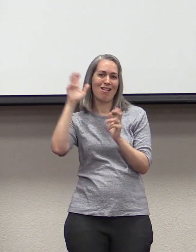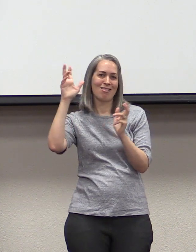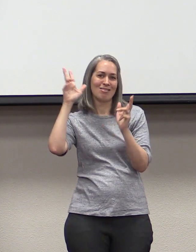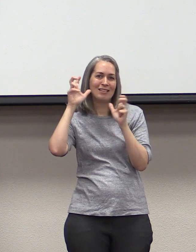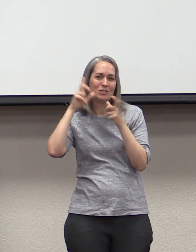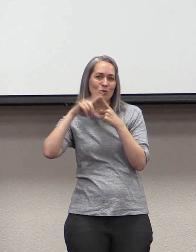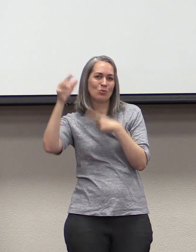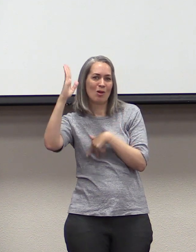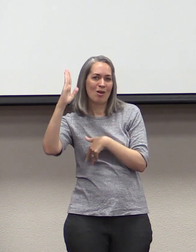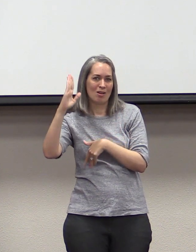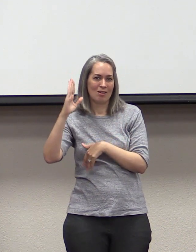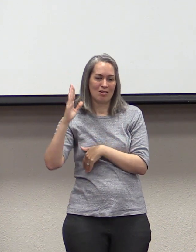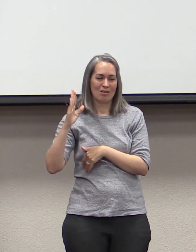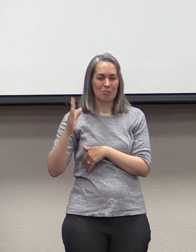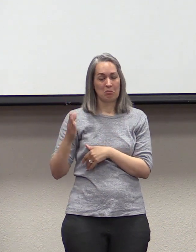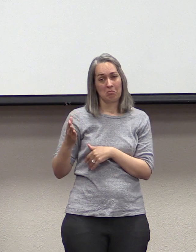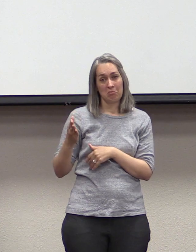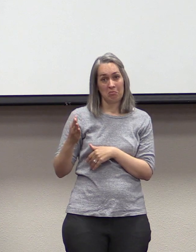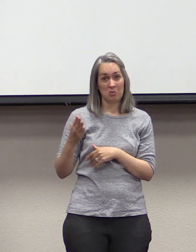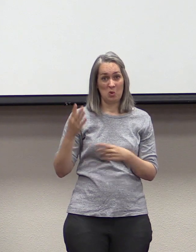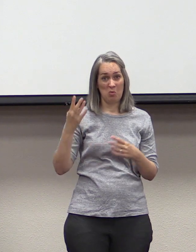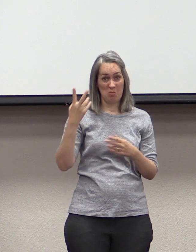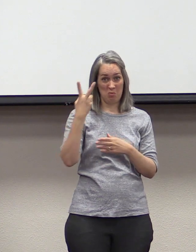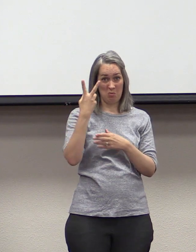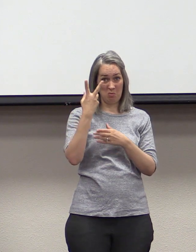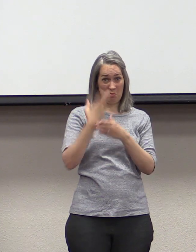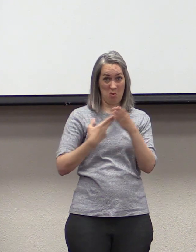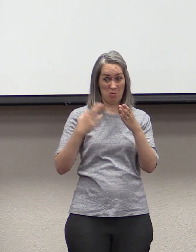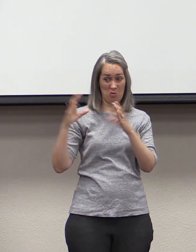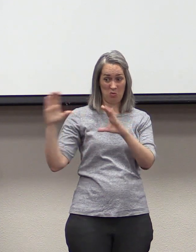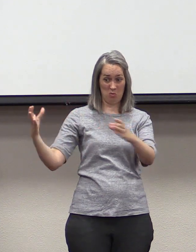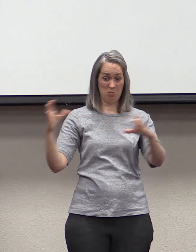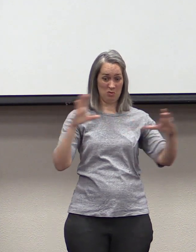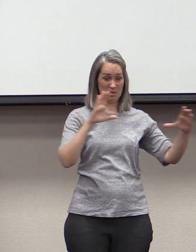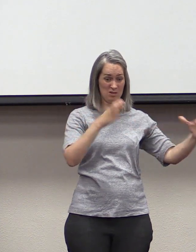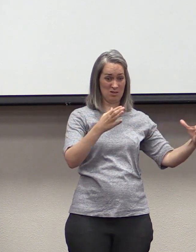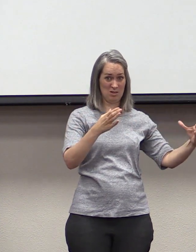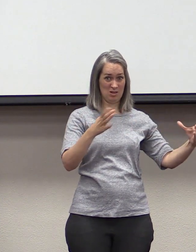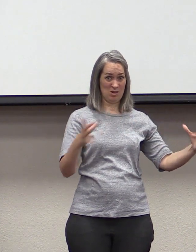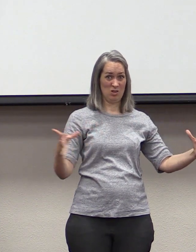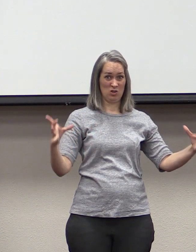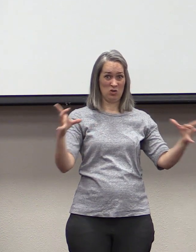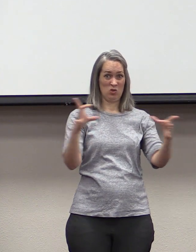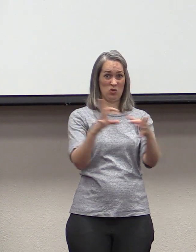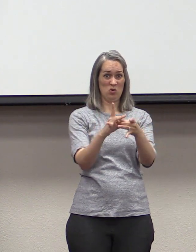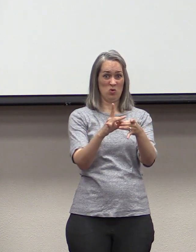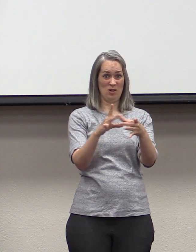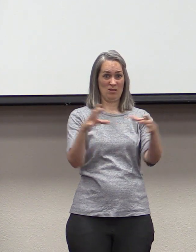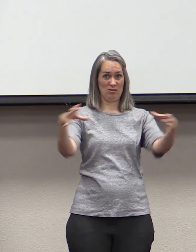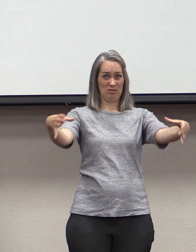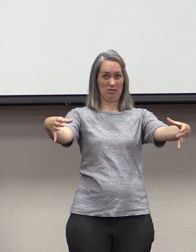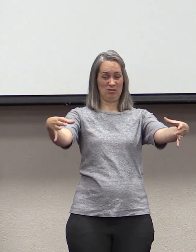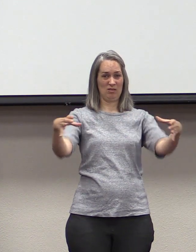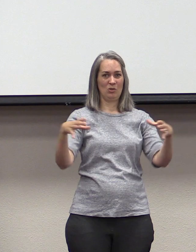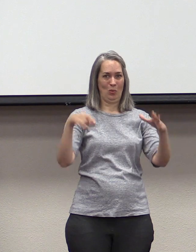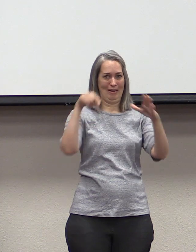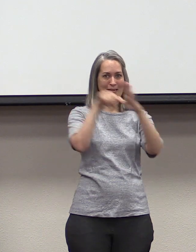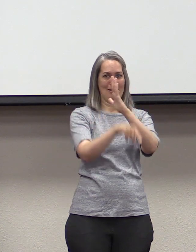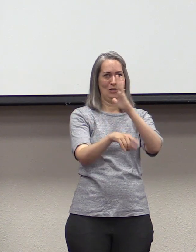is. And both of these eventually joined together to put Jesus on the